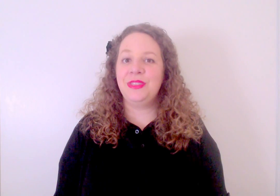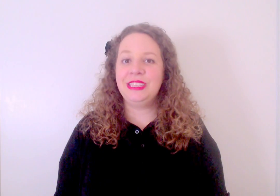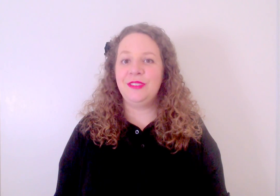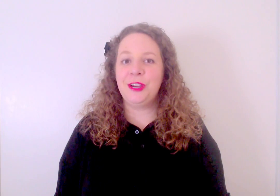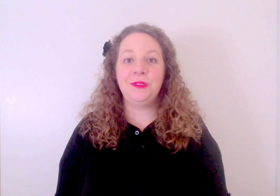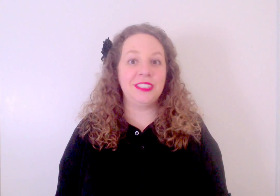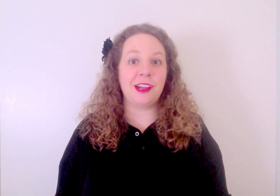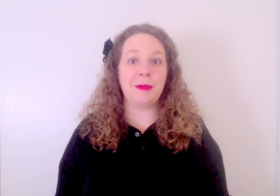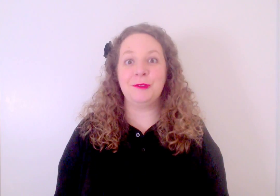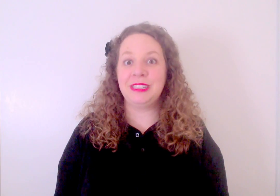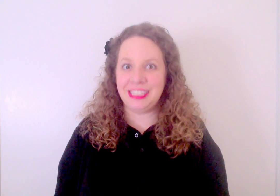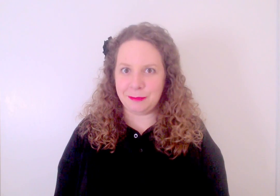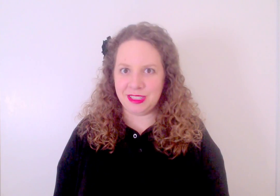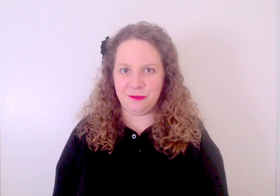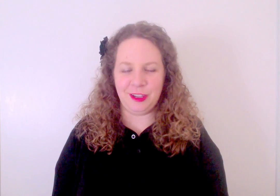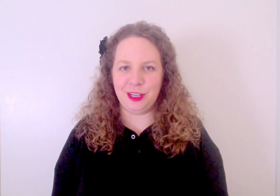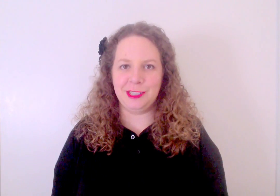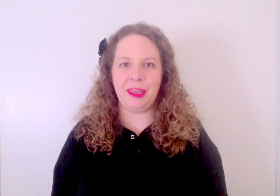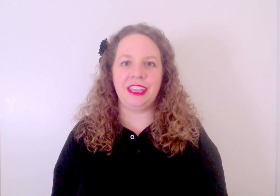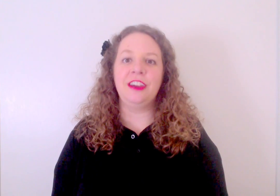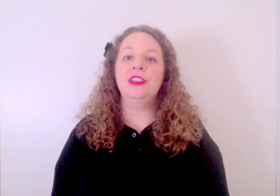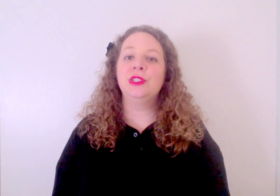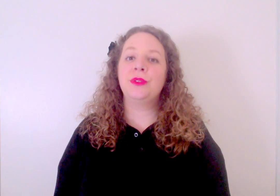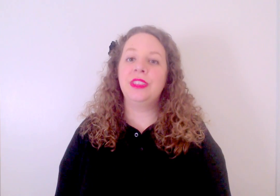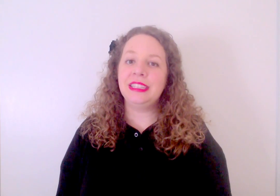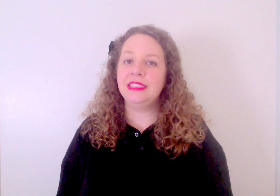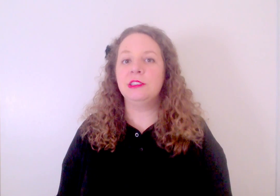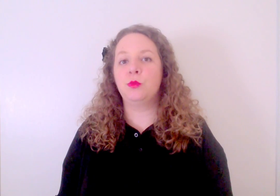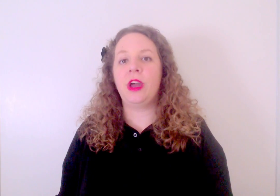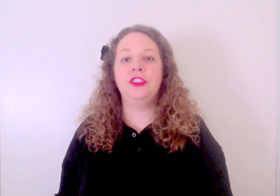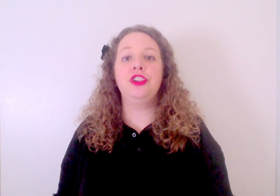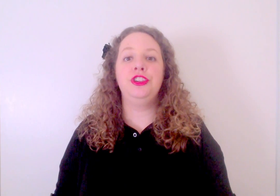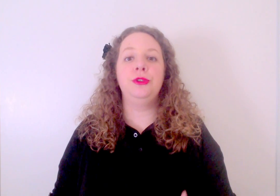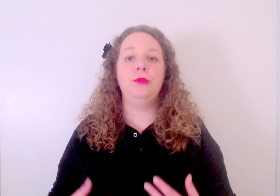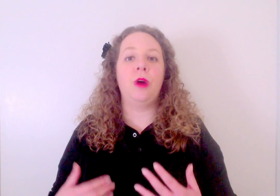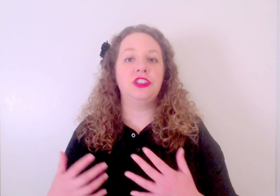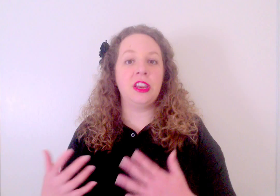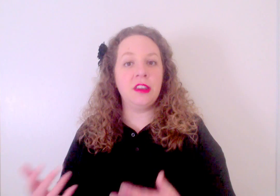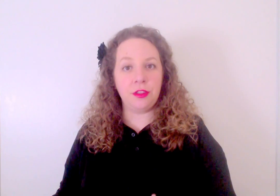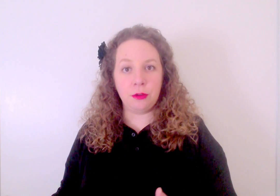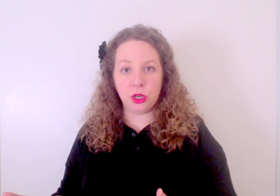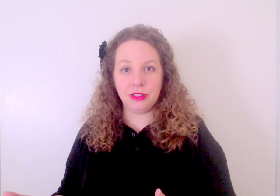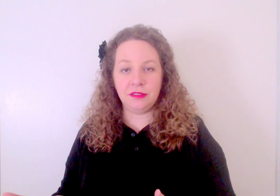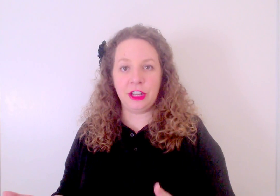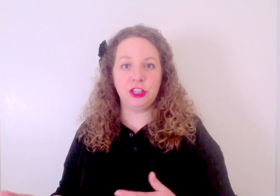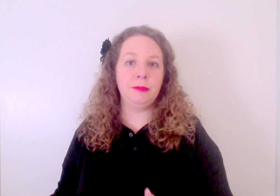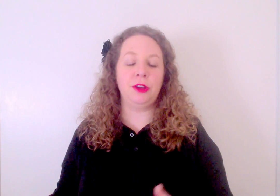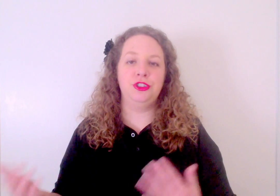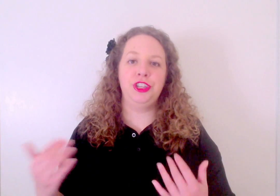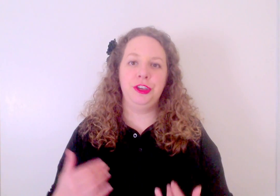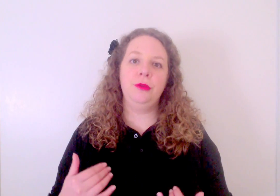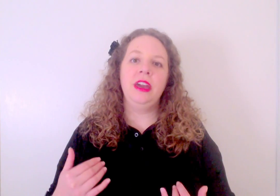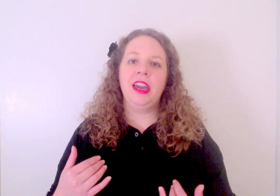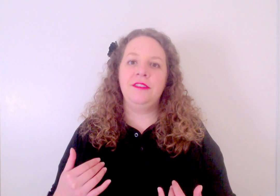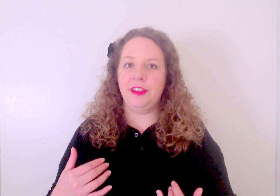In this video, we'll talk about receptive fingerspelling. So this is when you watch another person fingerspell to you and figure